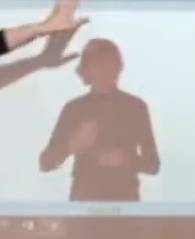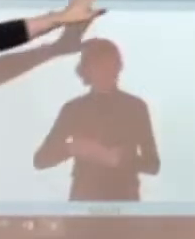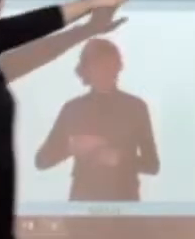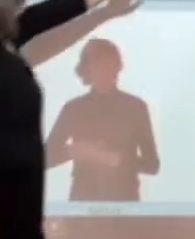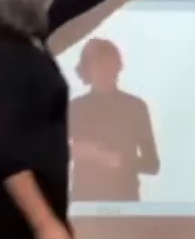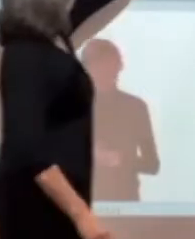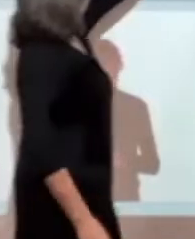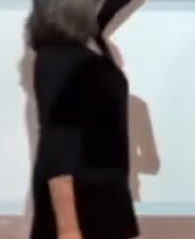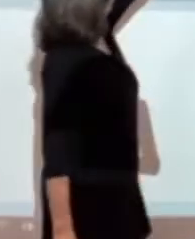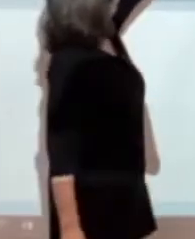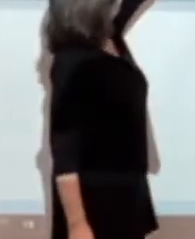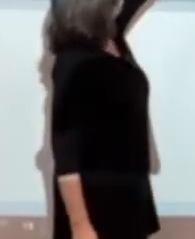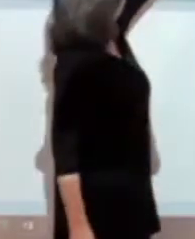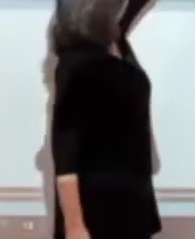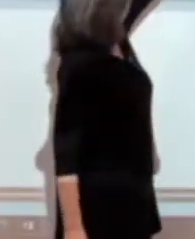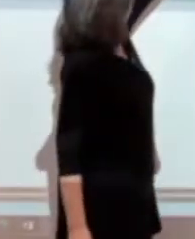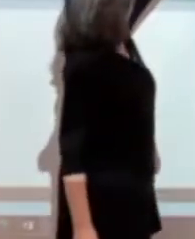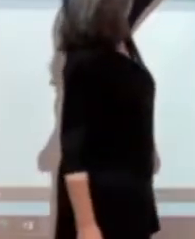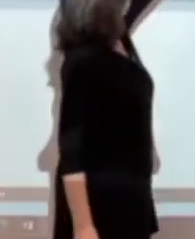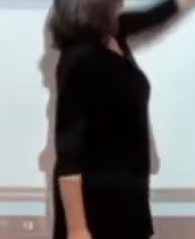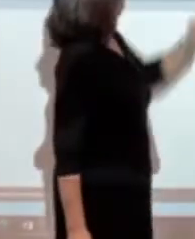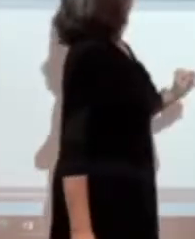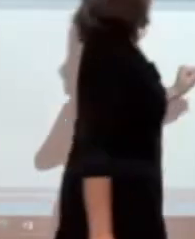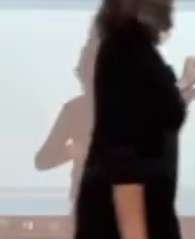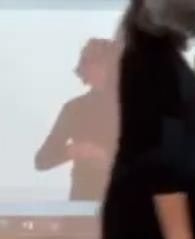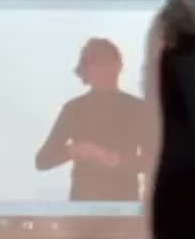too have categories. So maybe you want to click on fingerspelling for me.